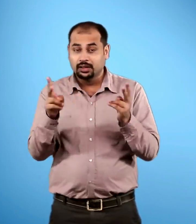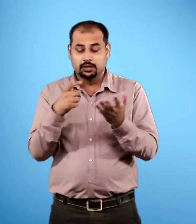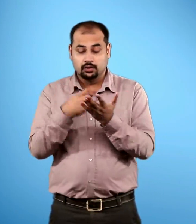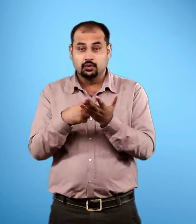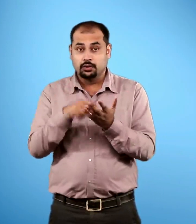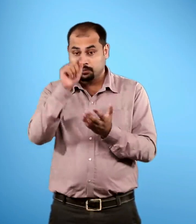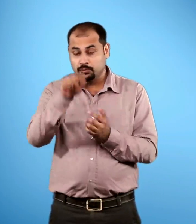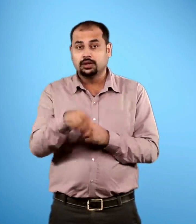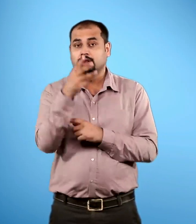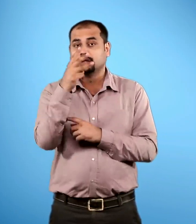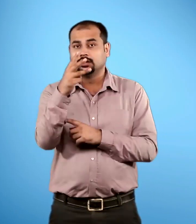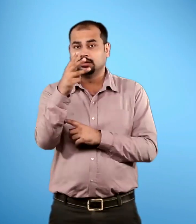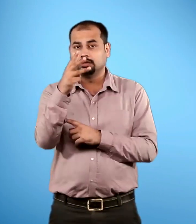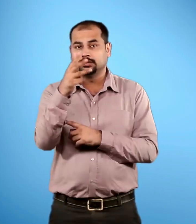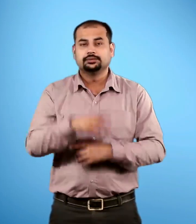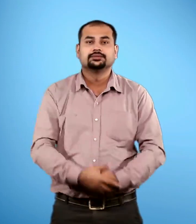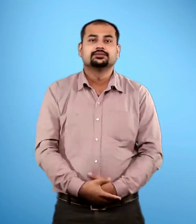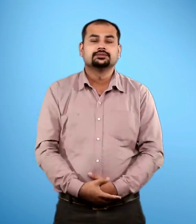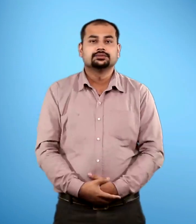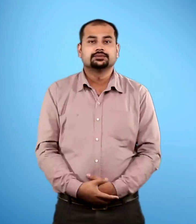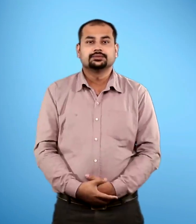Observe this block. We make 3 different rules to